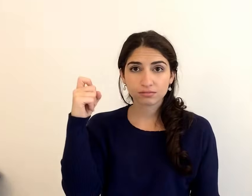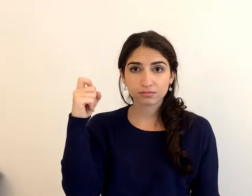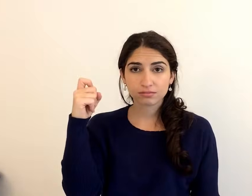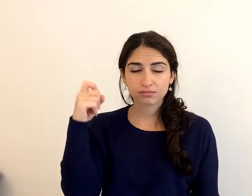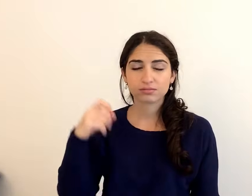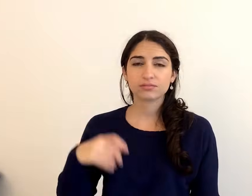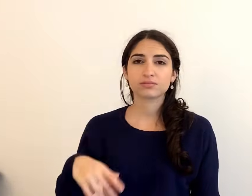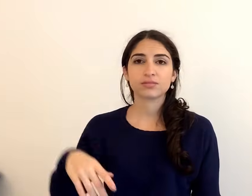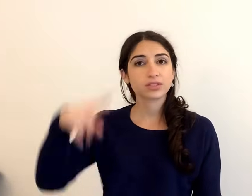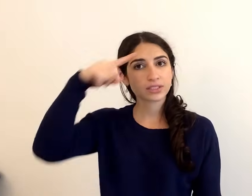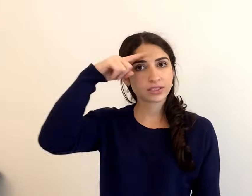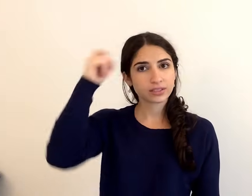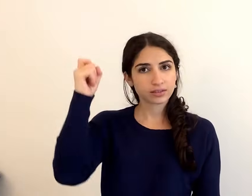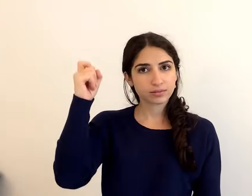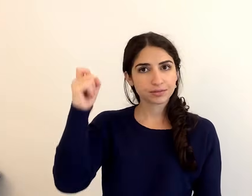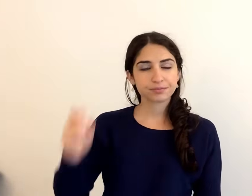ugly, summer.